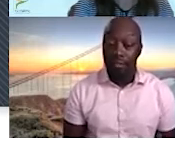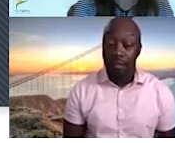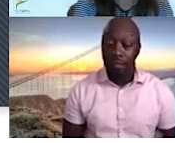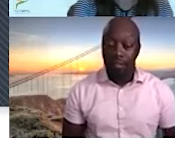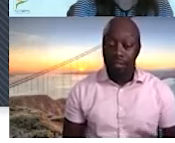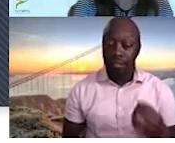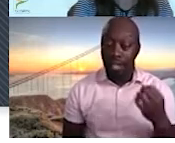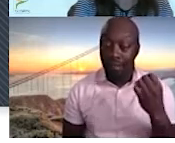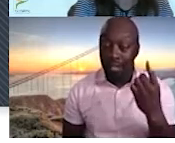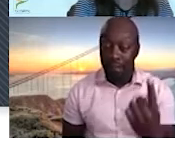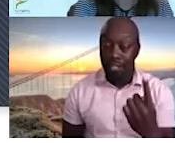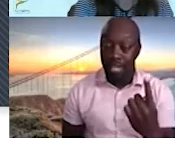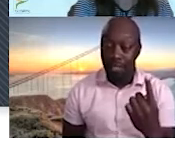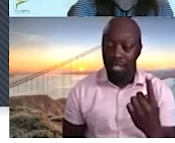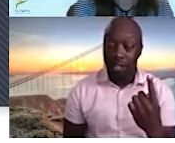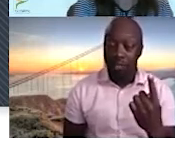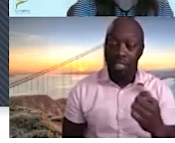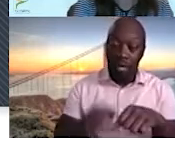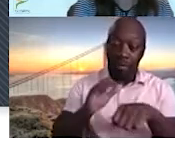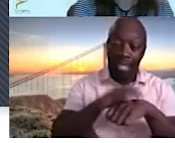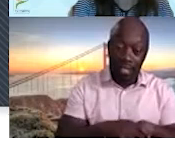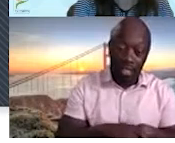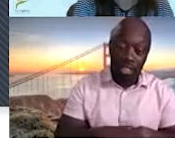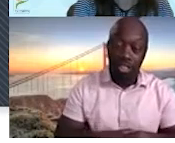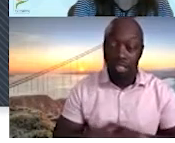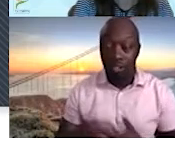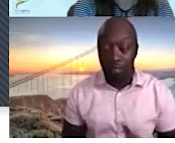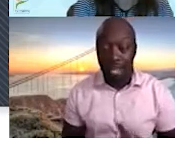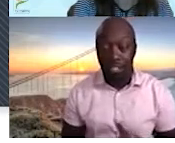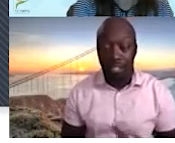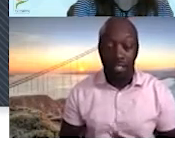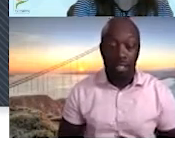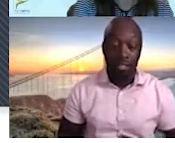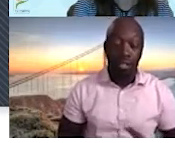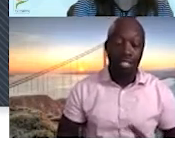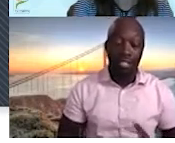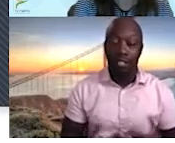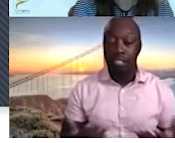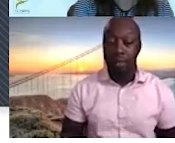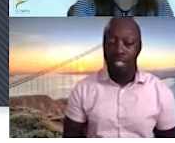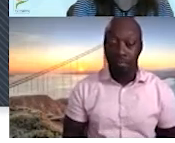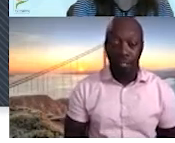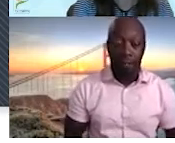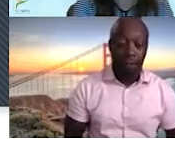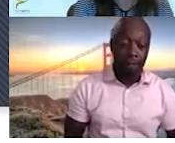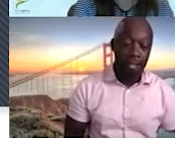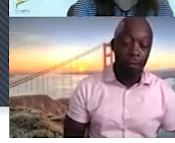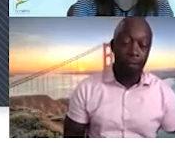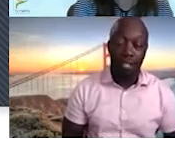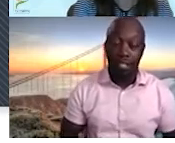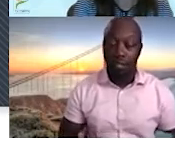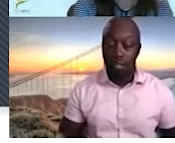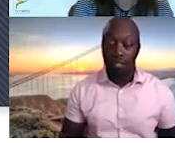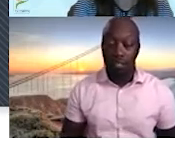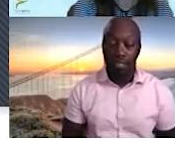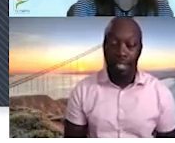And remember, they have that first language at home, which might be English or Spanish. So let's say you're a Spanish speaker at home